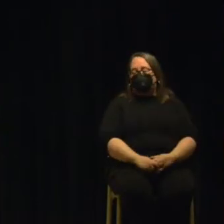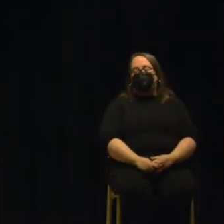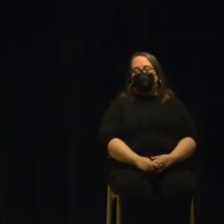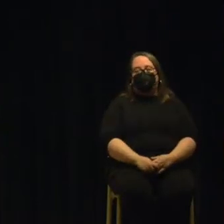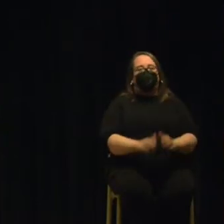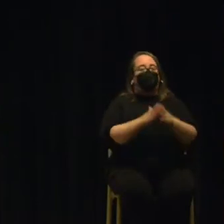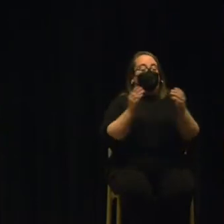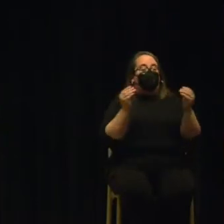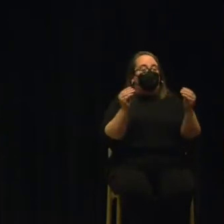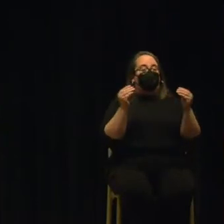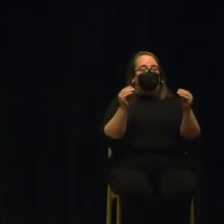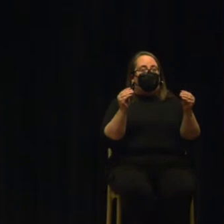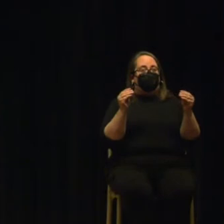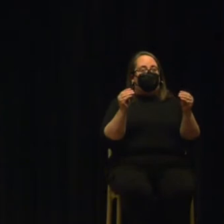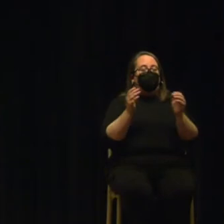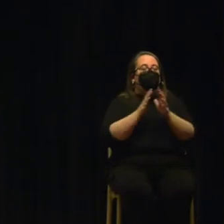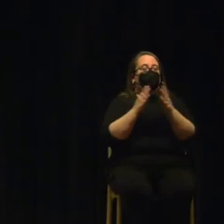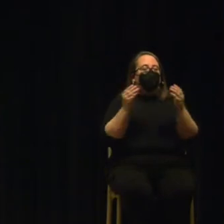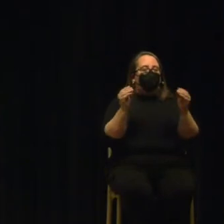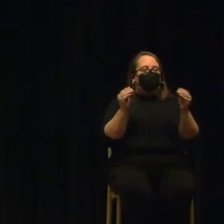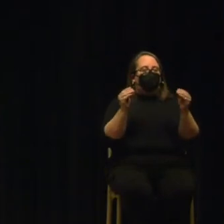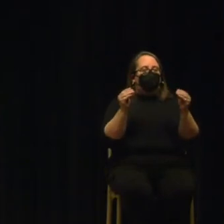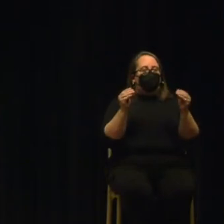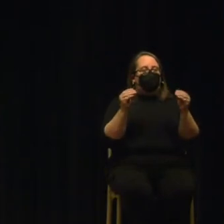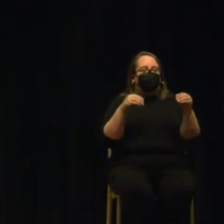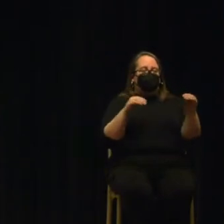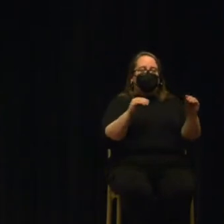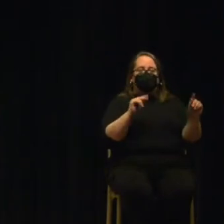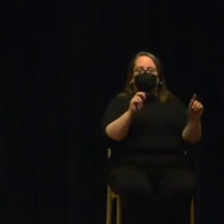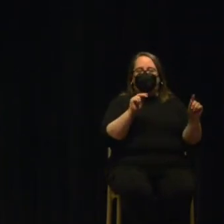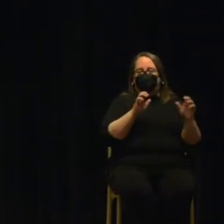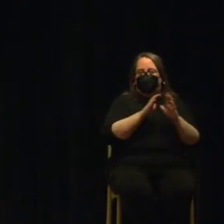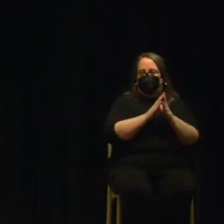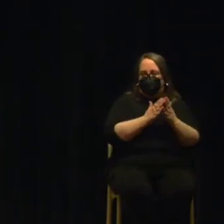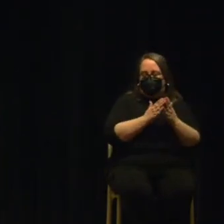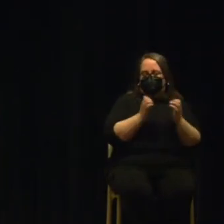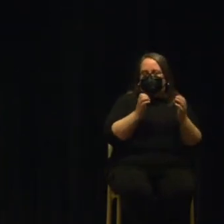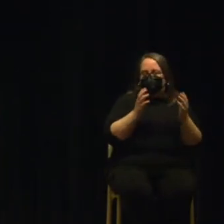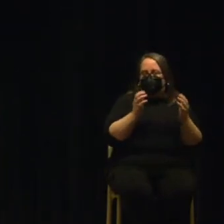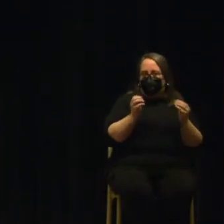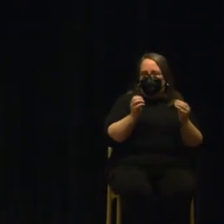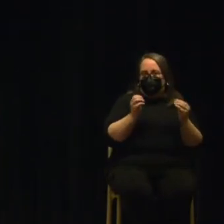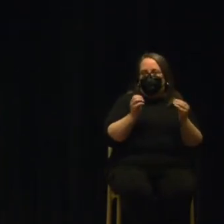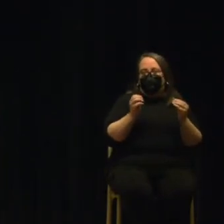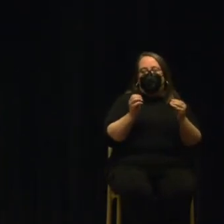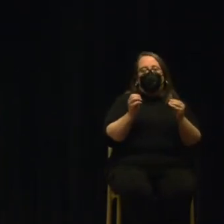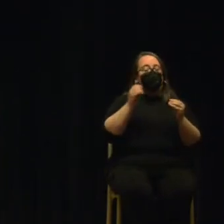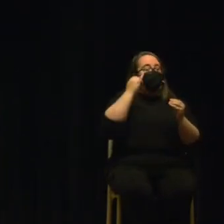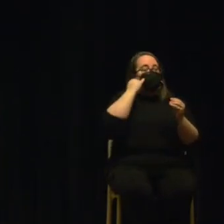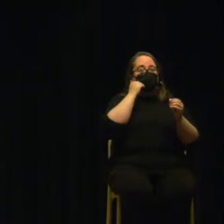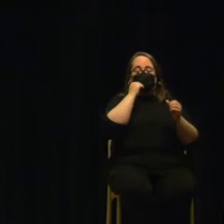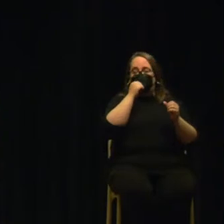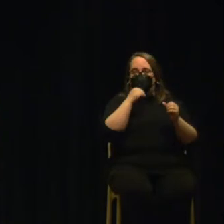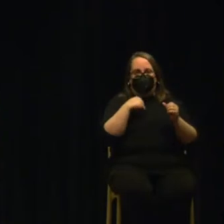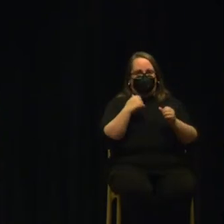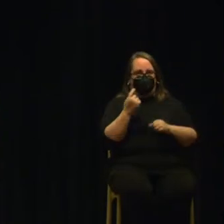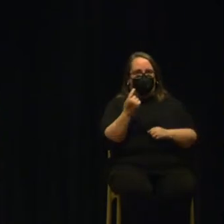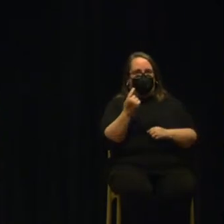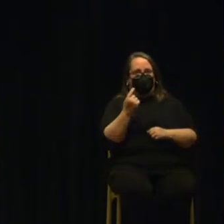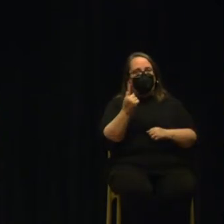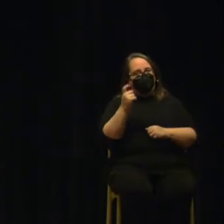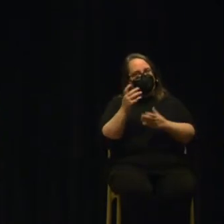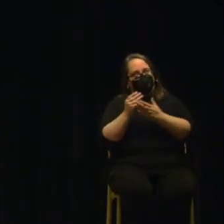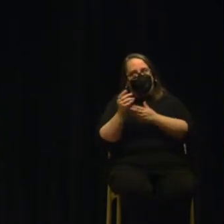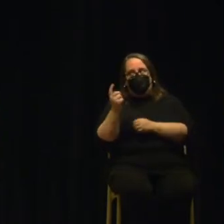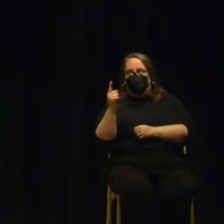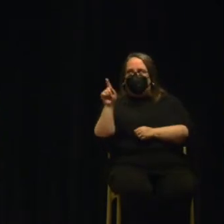There's a bookstore. There's a bookseller that's selling Adrian's books. And so everybody, if you don't have one, you should probably buy